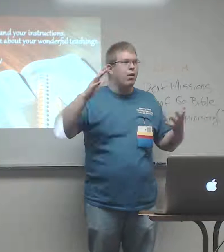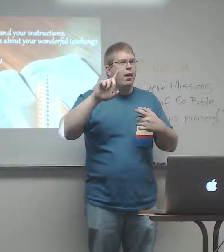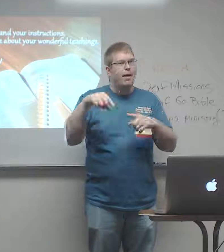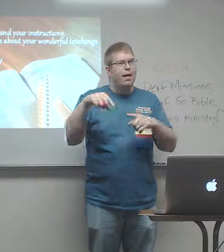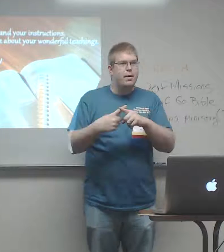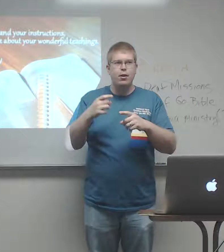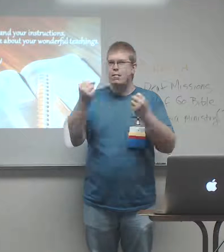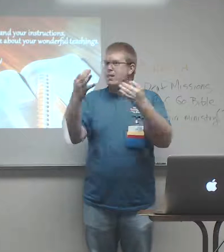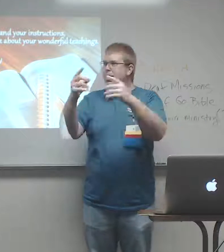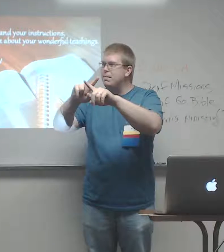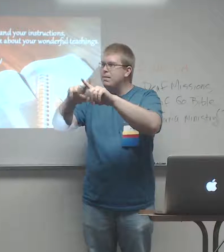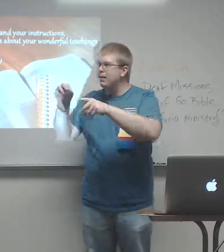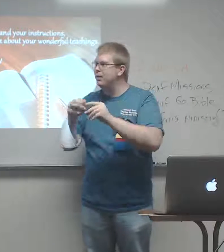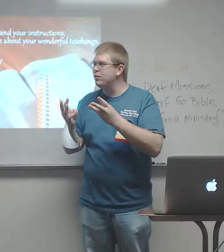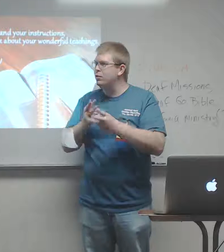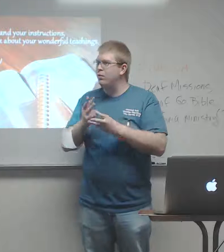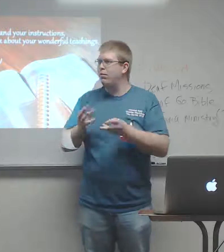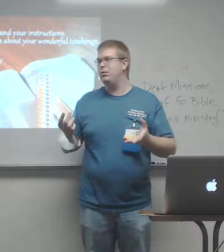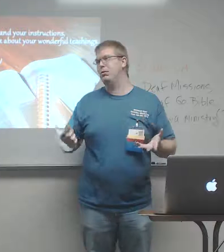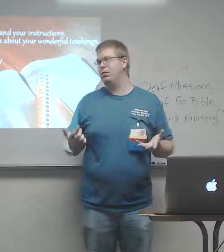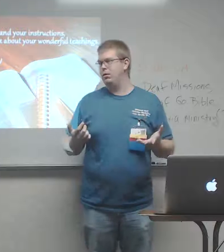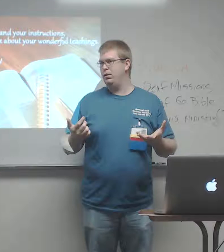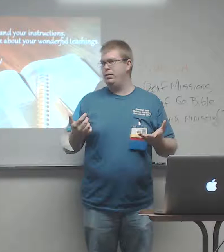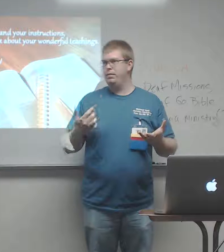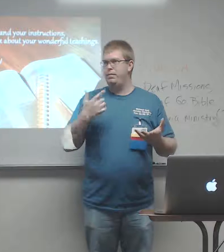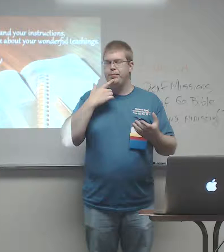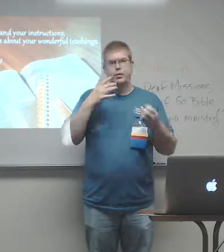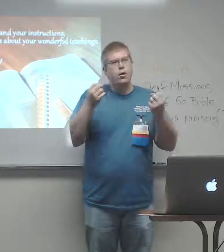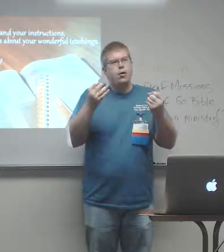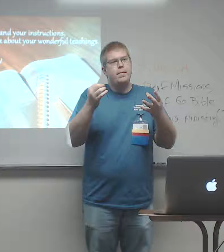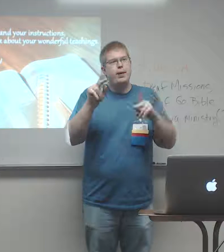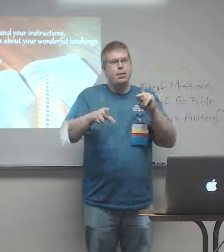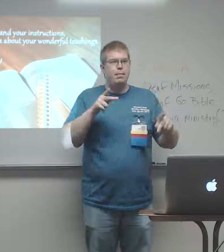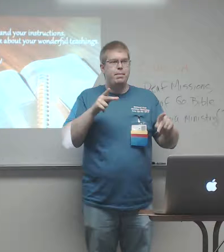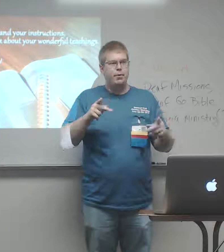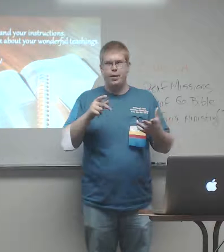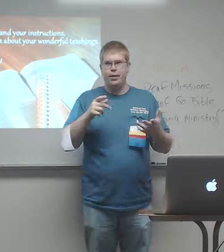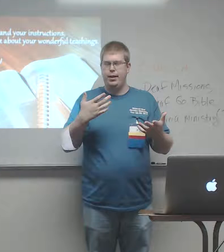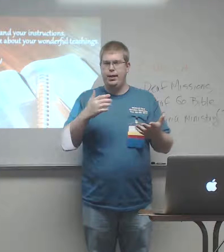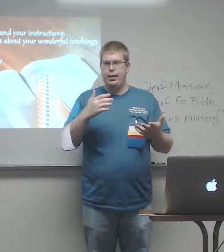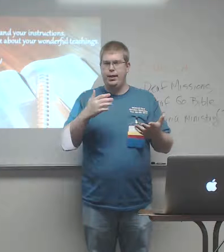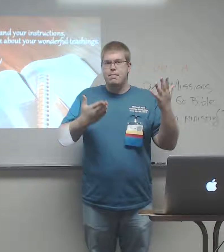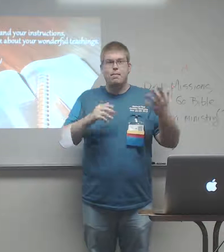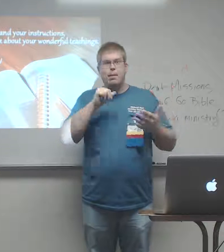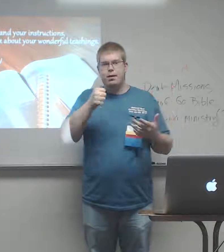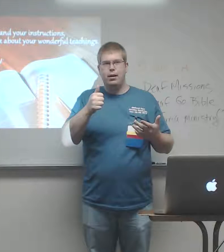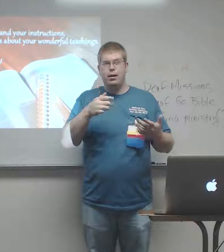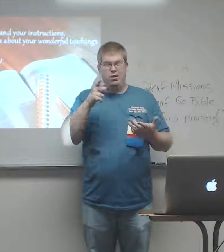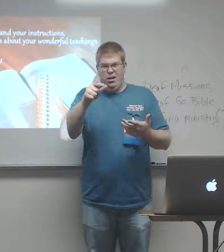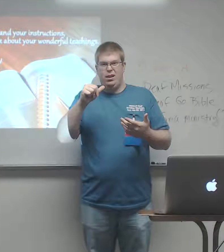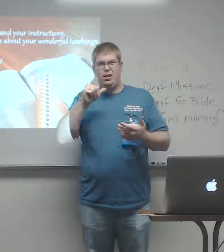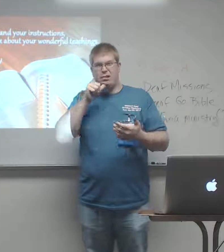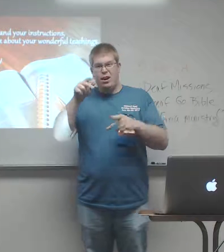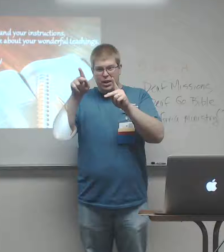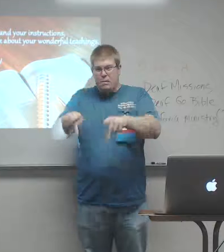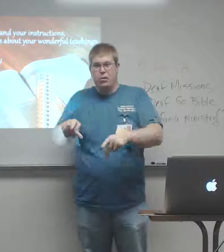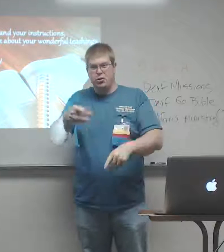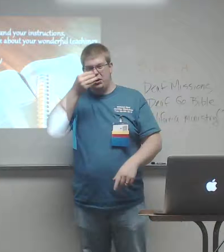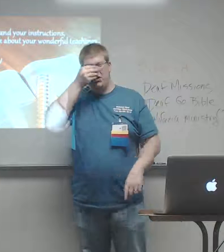about many, many things in the world. Well, many people maybe not. It's not that person